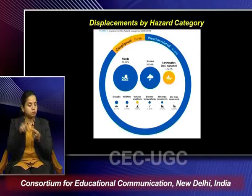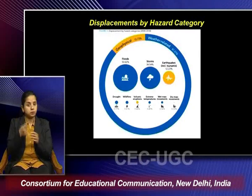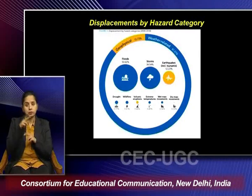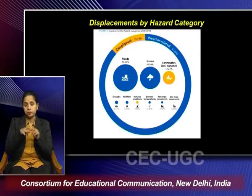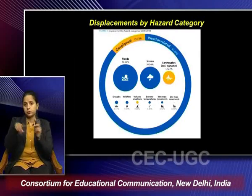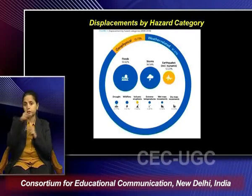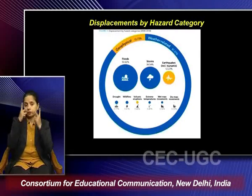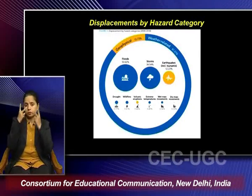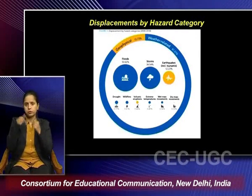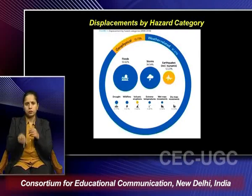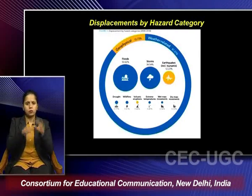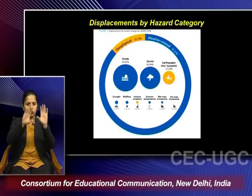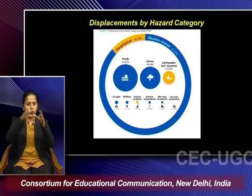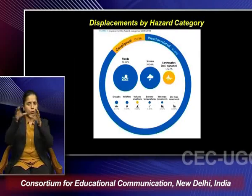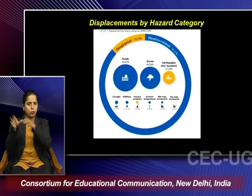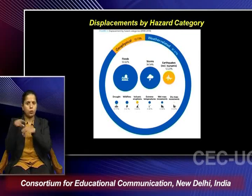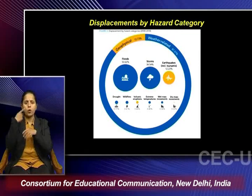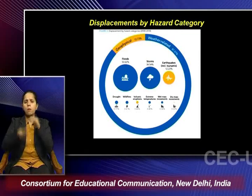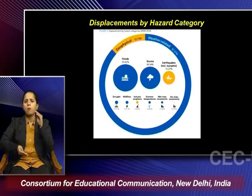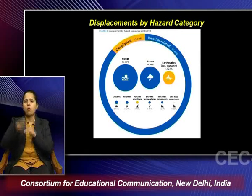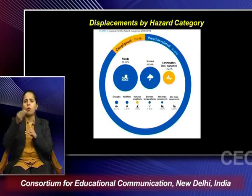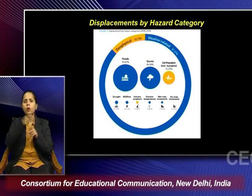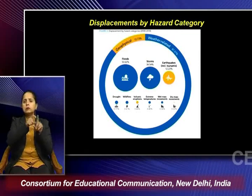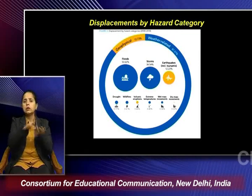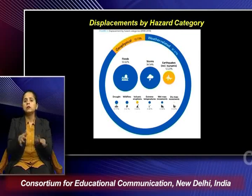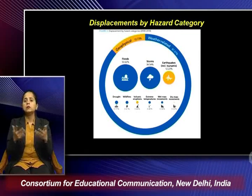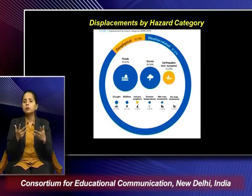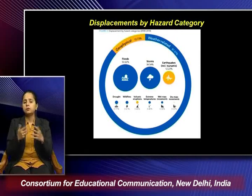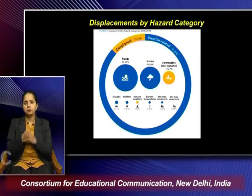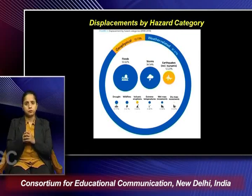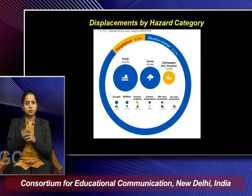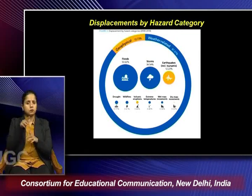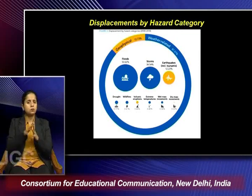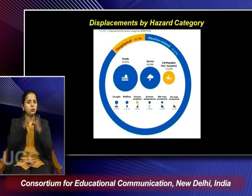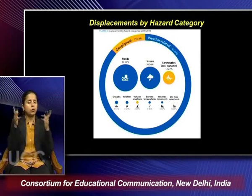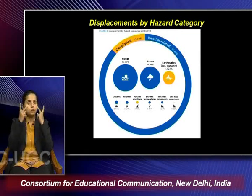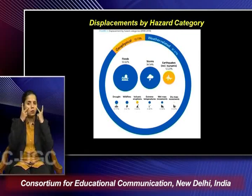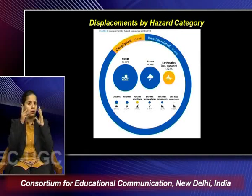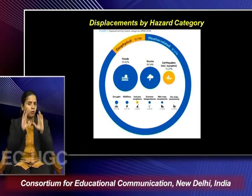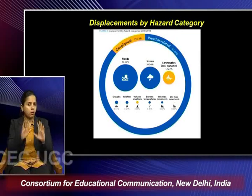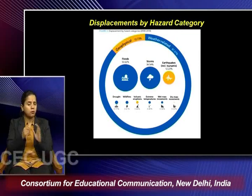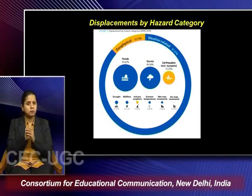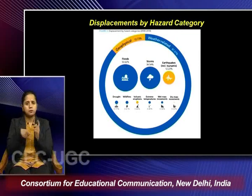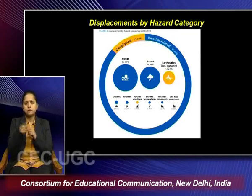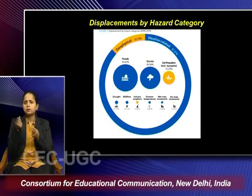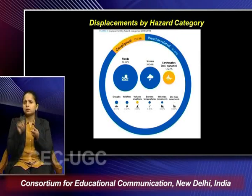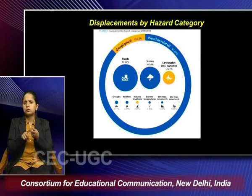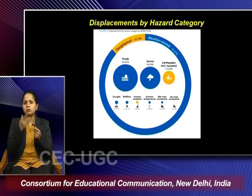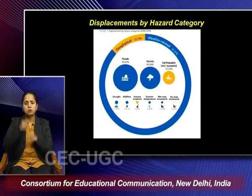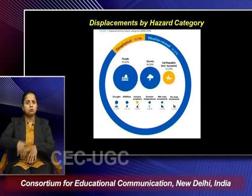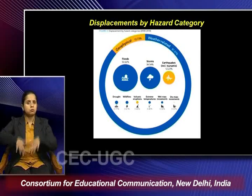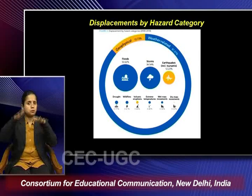look at category wise which is most hazardous, so it's largely the incidence of floods